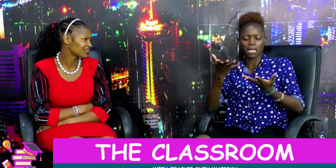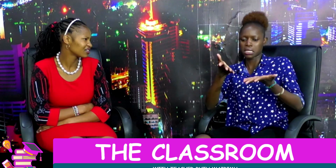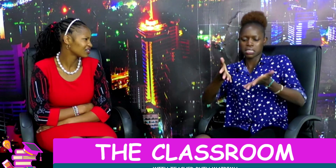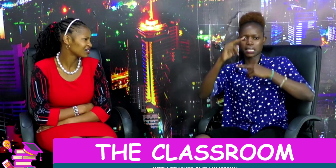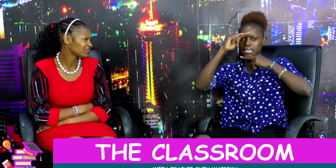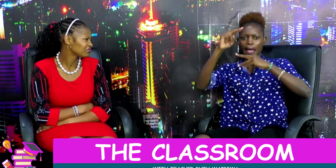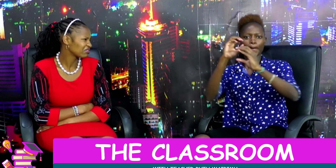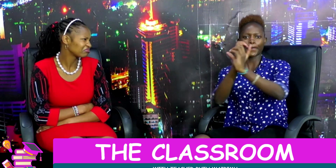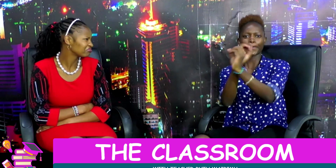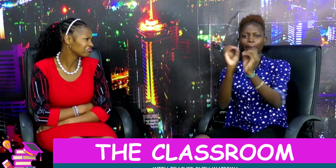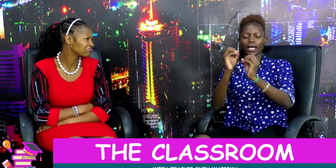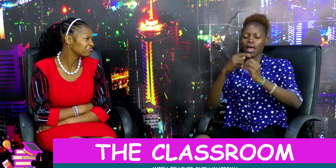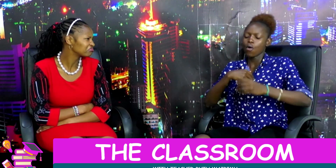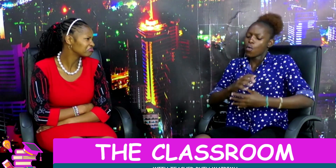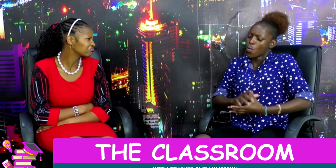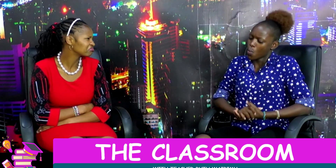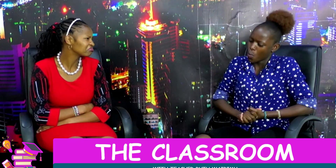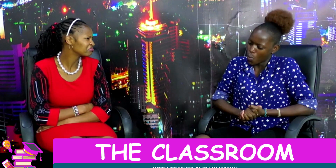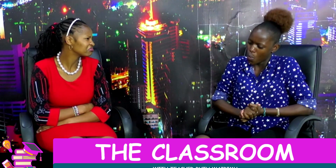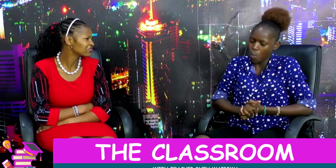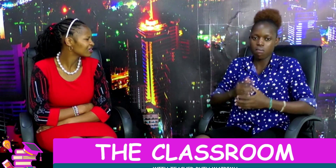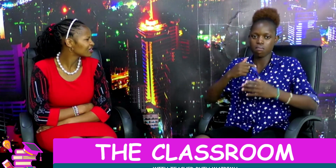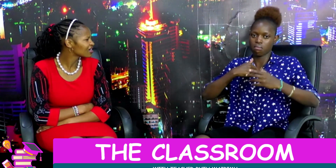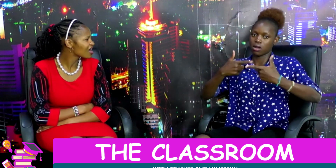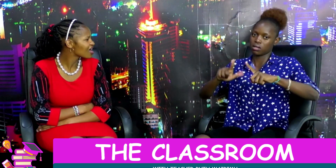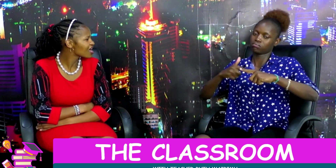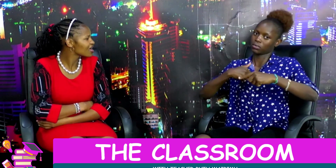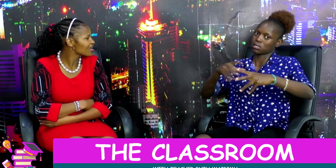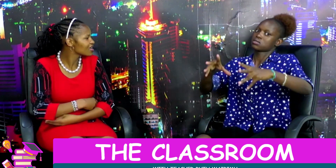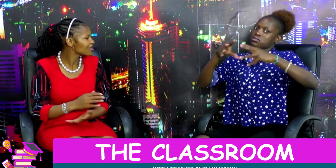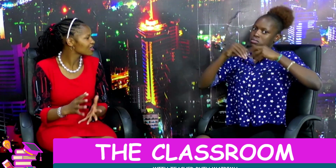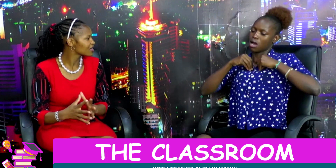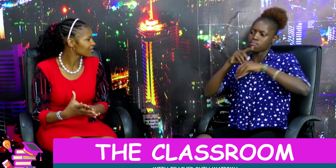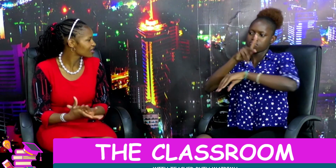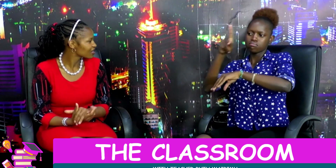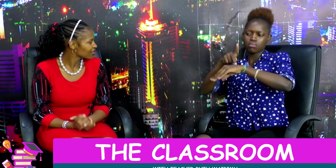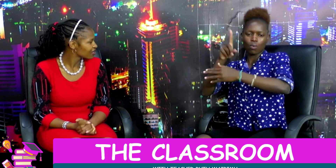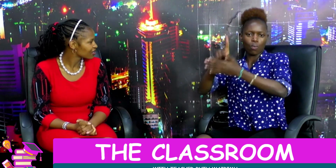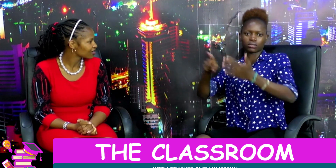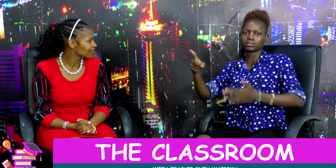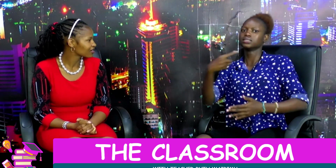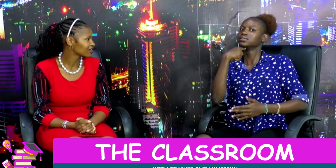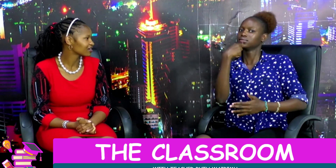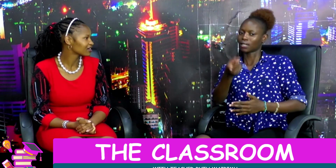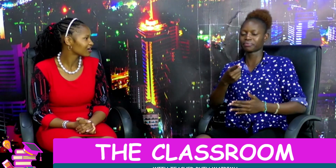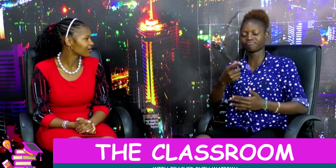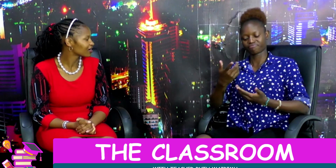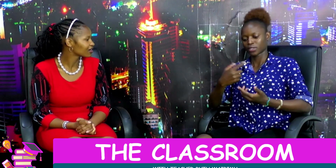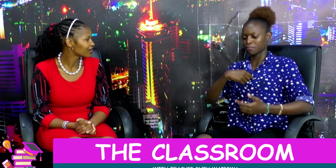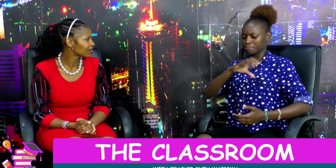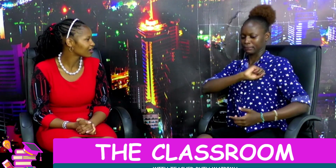for volleyball, but we didn't have a school place to play